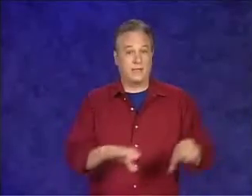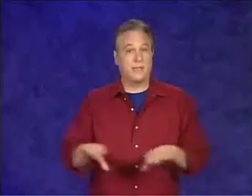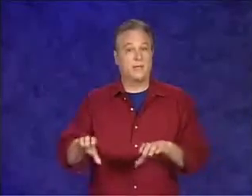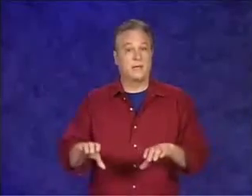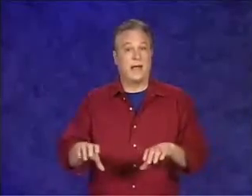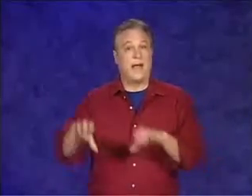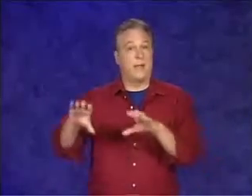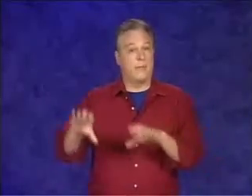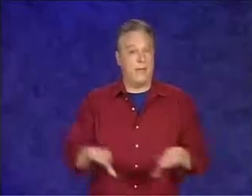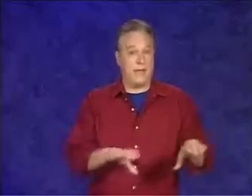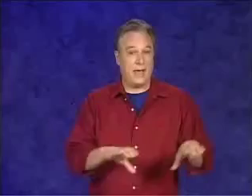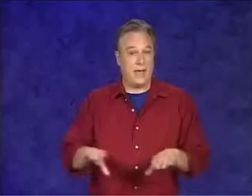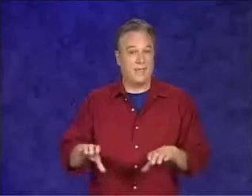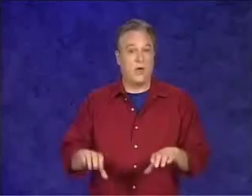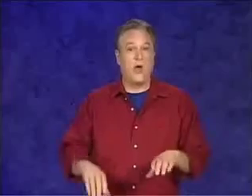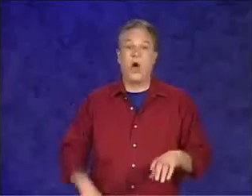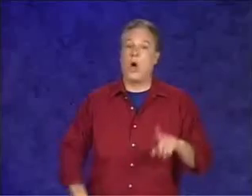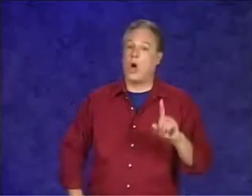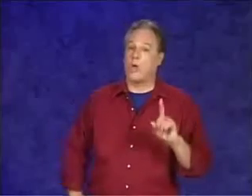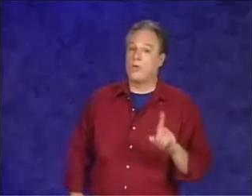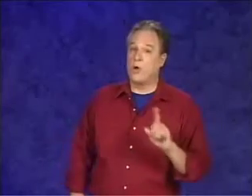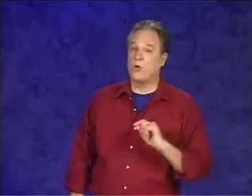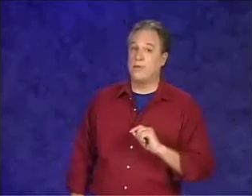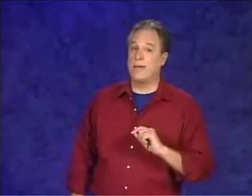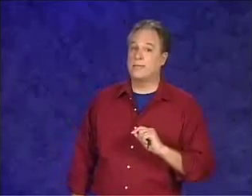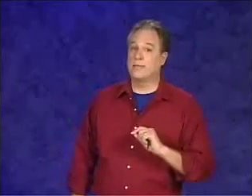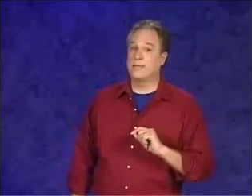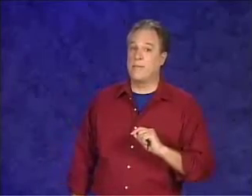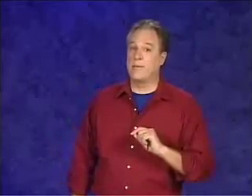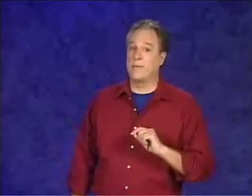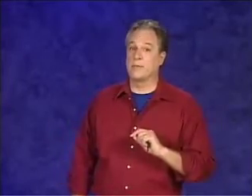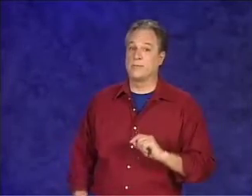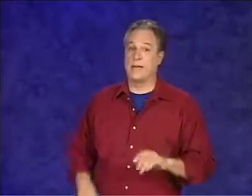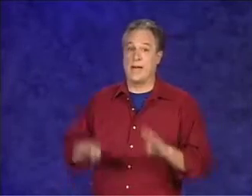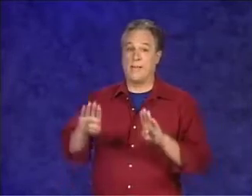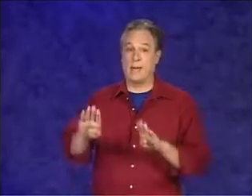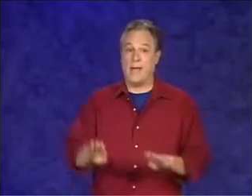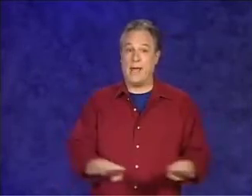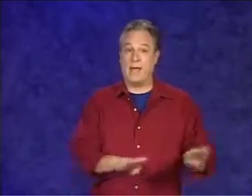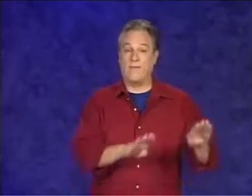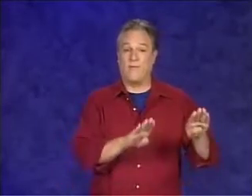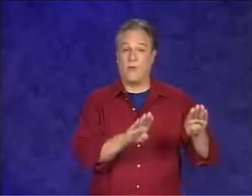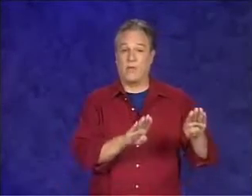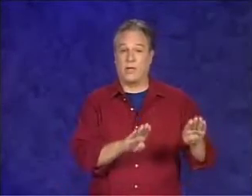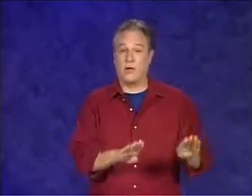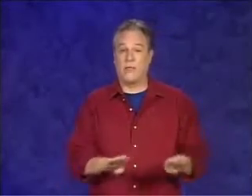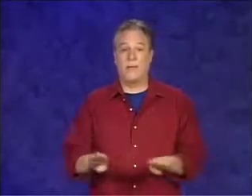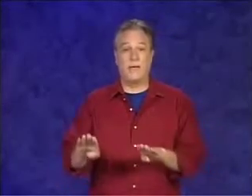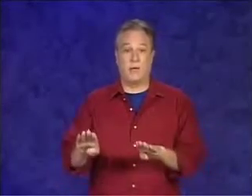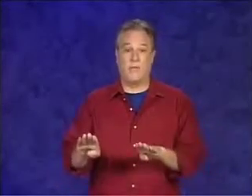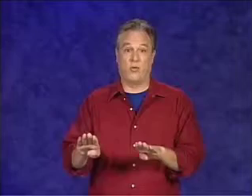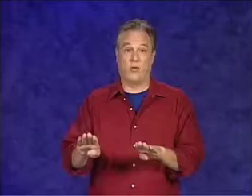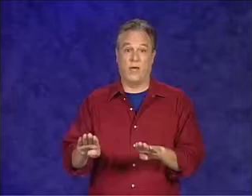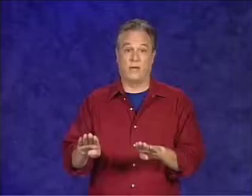act and behave, although you may see some people sign behave forming the letter B on both